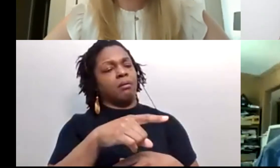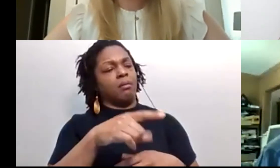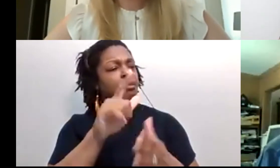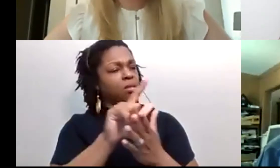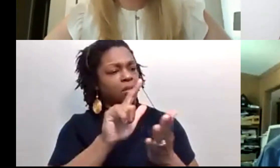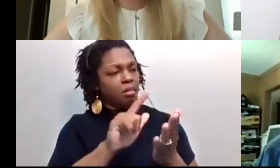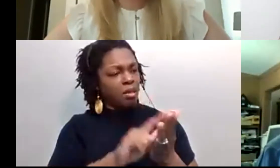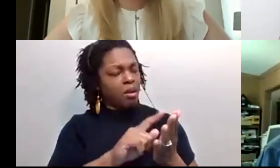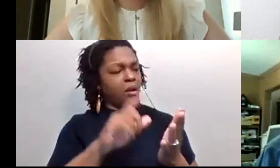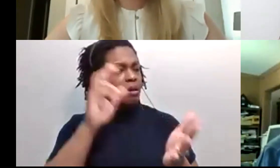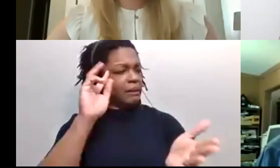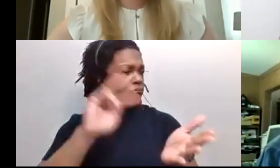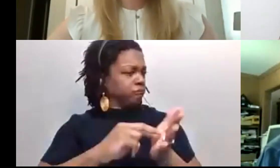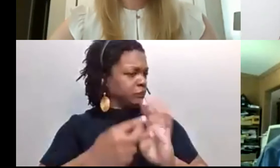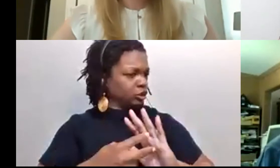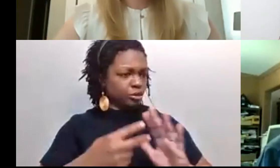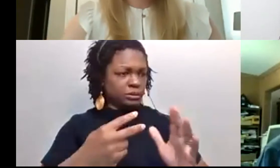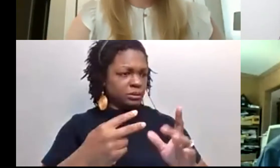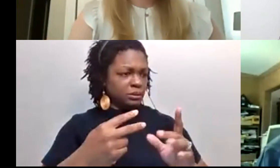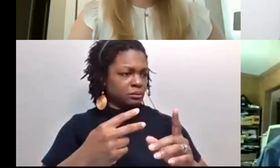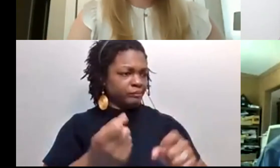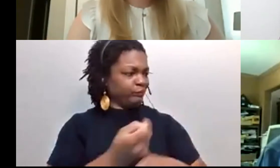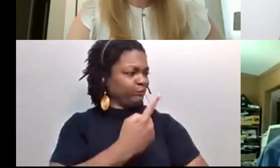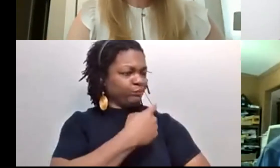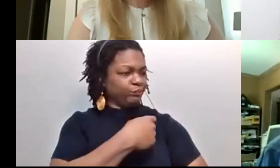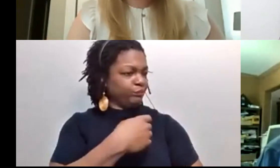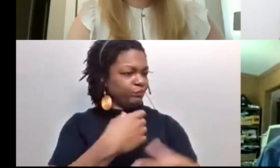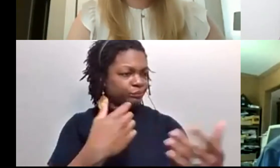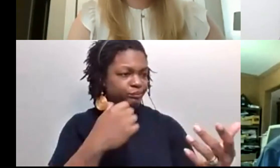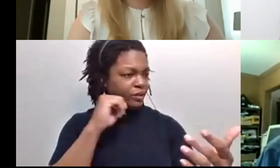distorted, then how do we fix that?